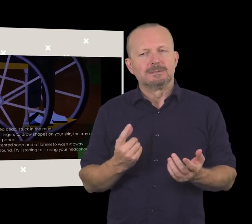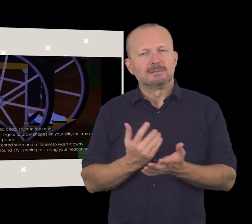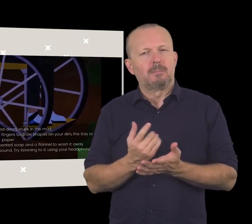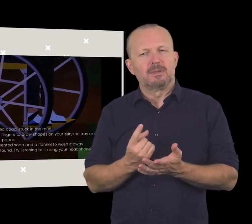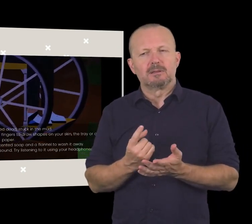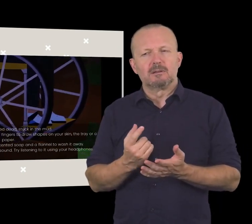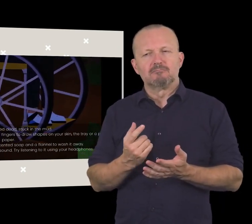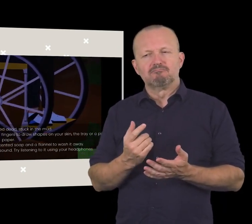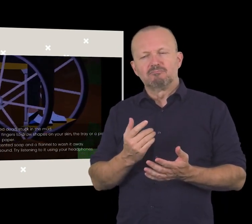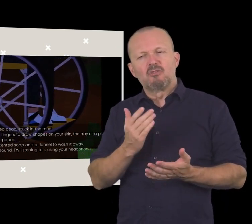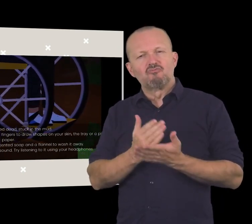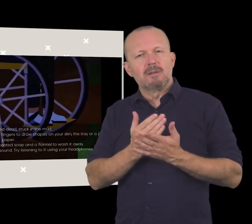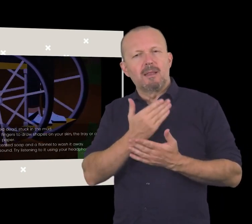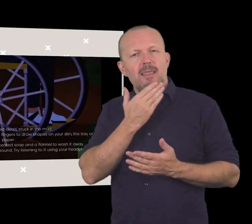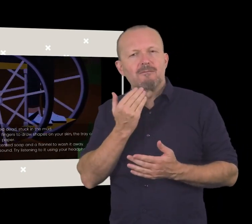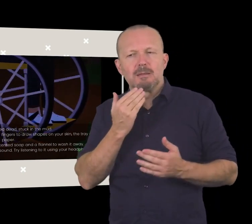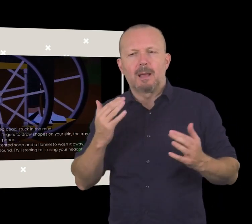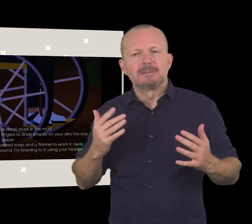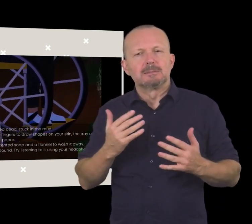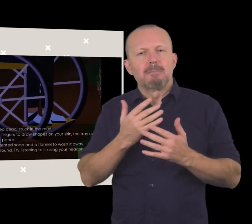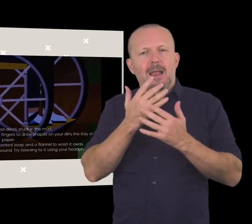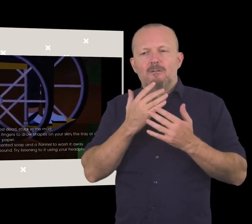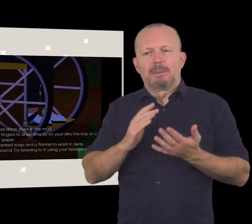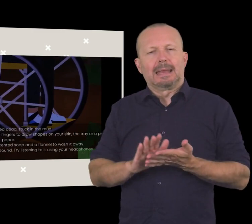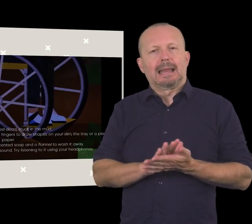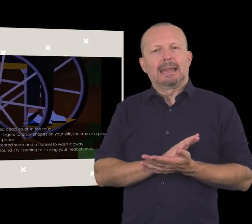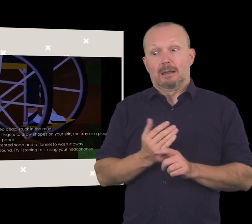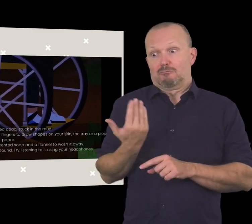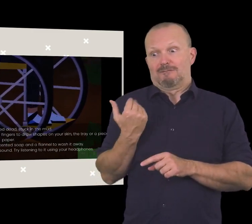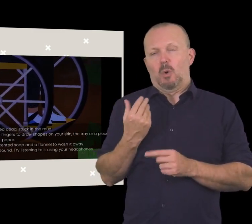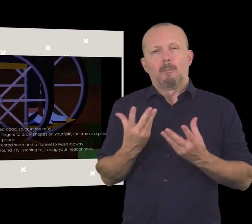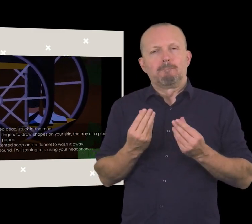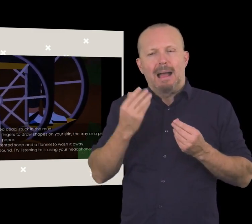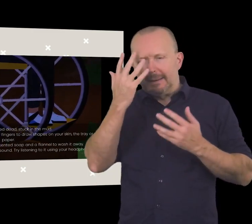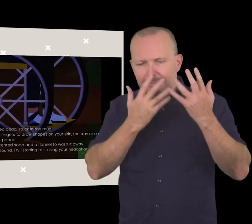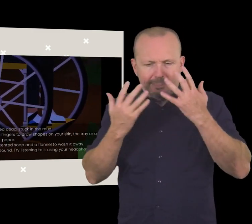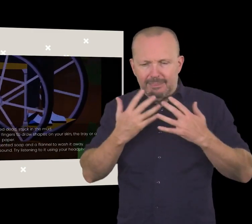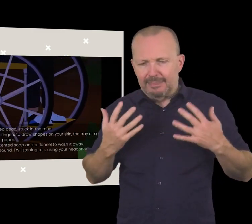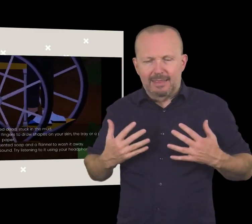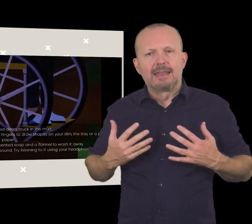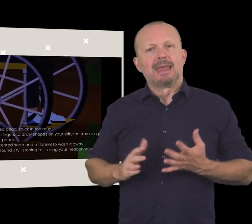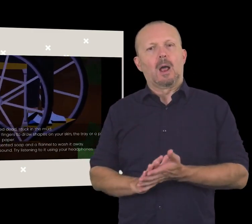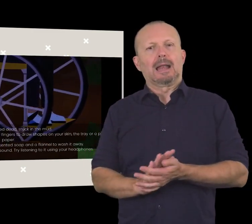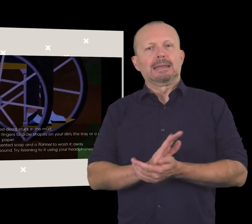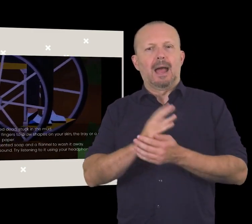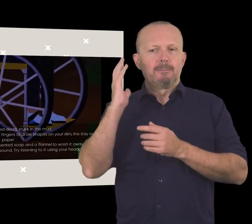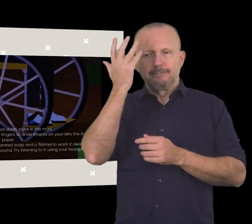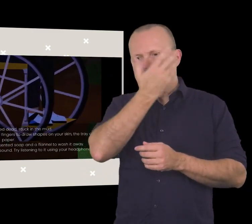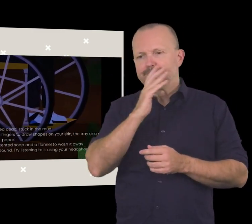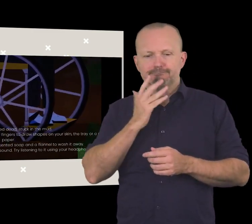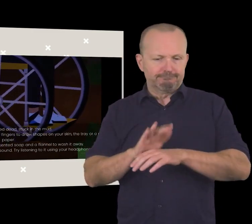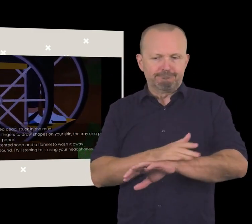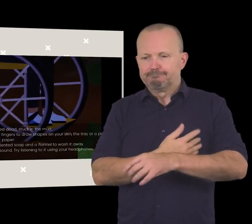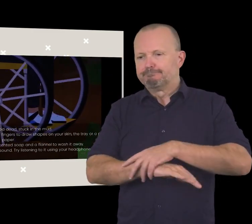take this across face. And there's something really lovely about this smell of being clean after being covered and having